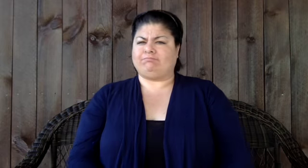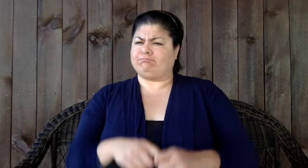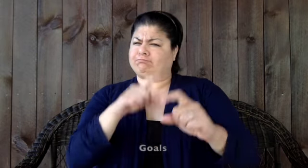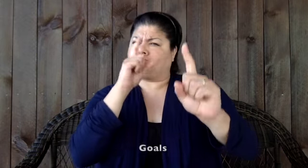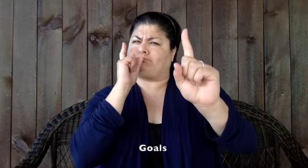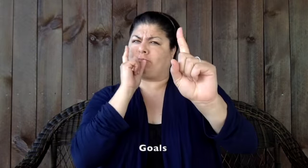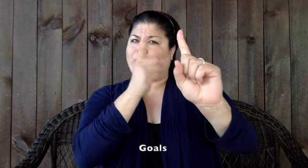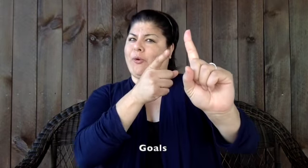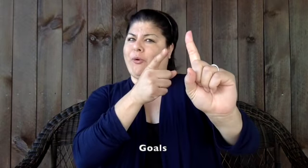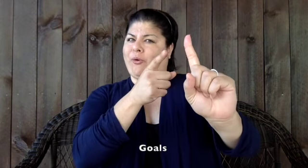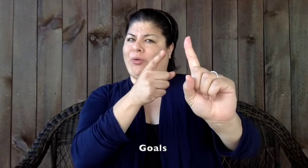Goals.